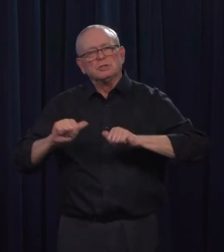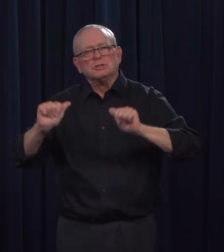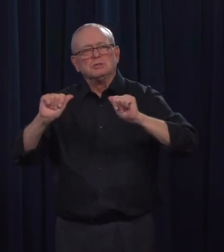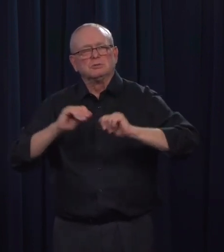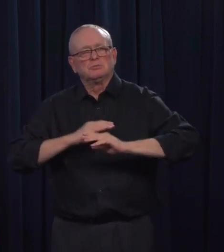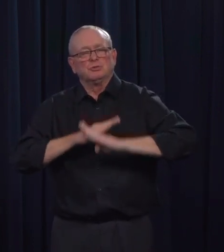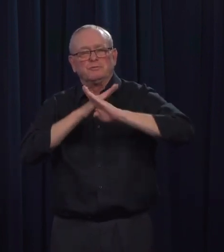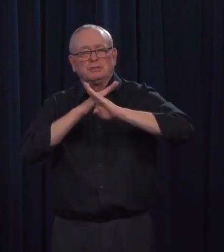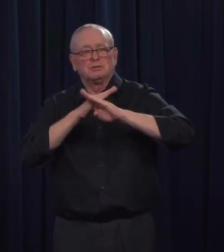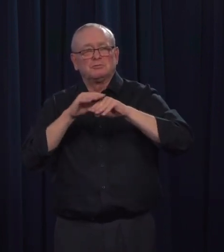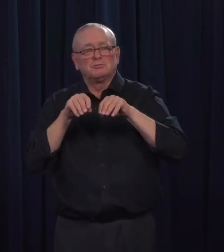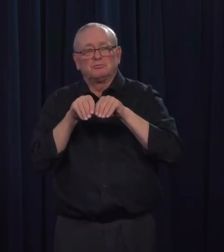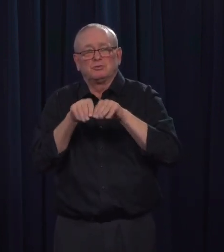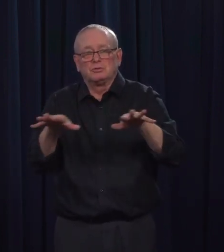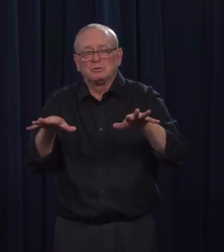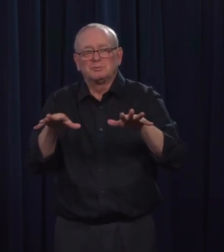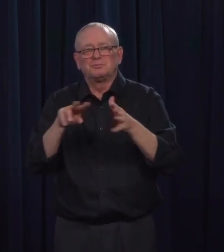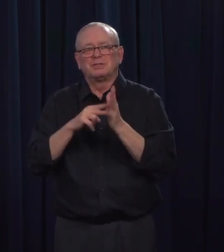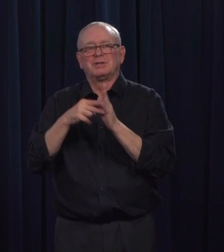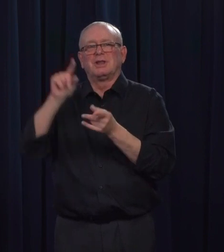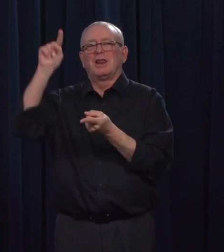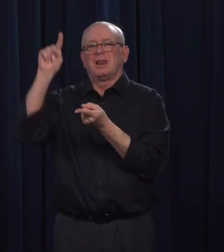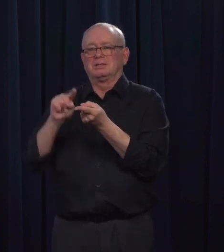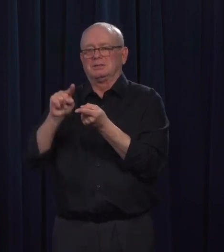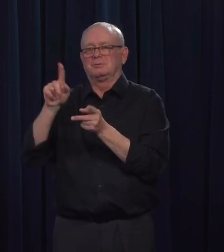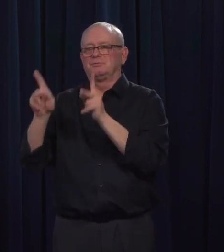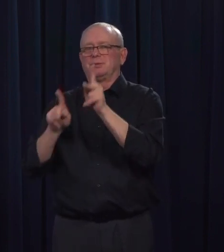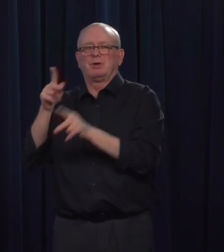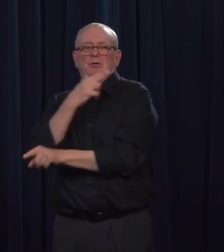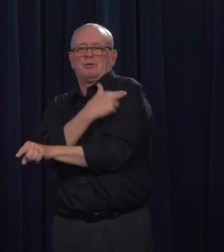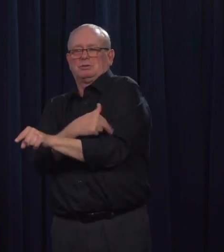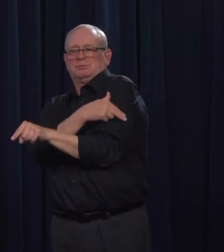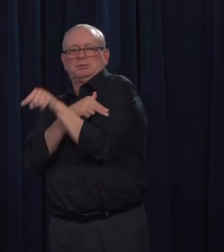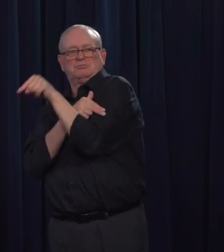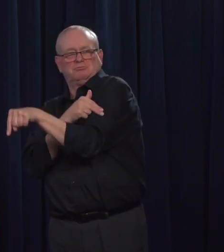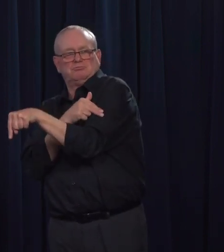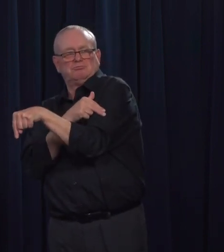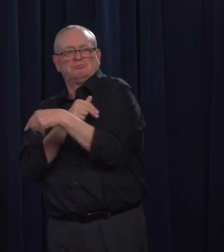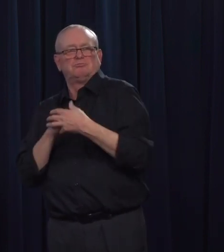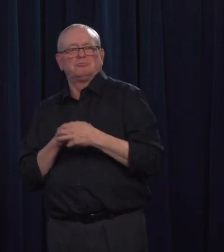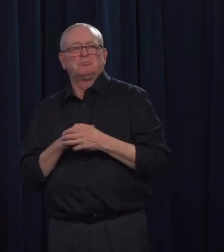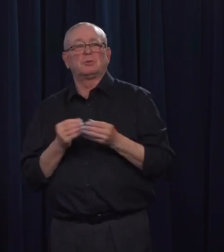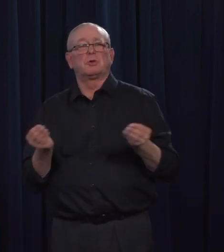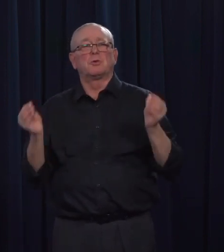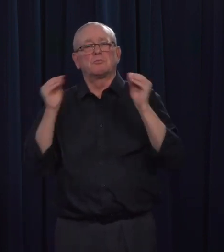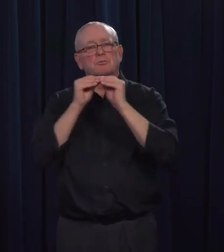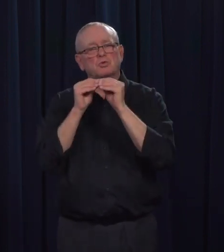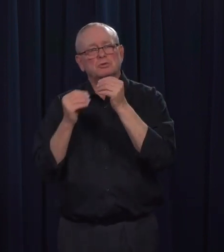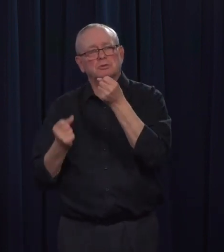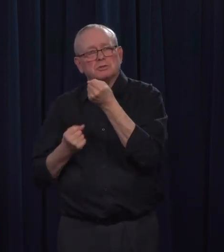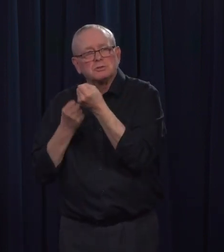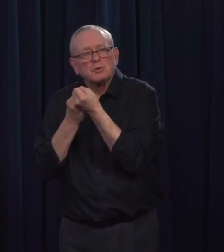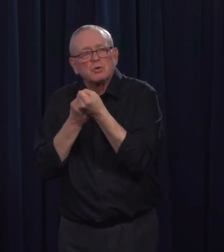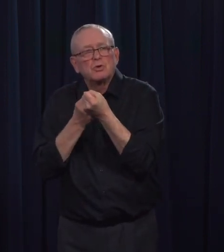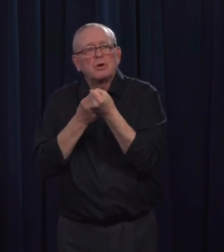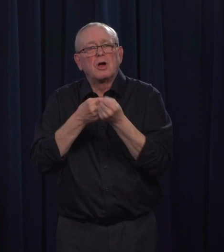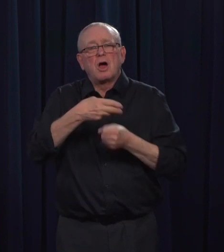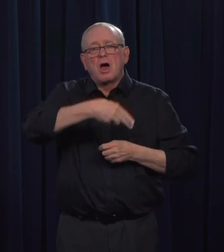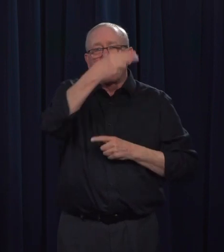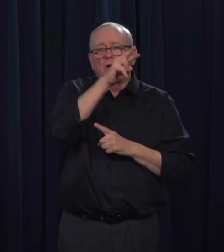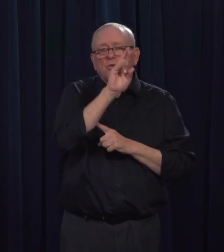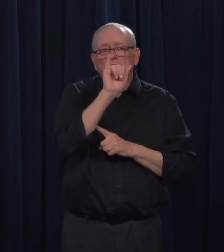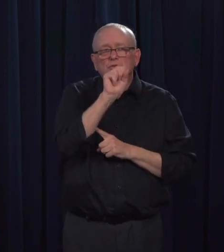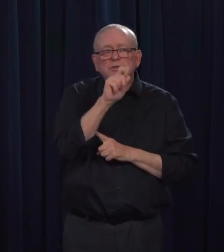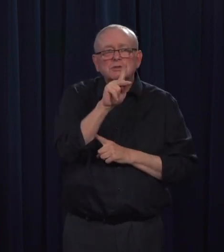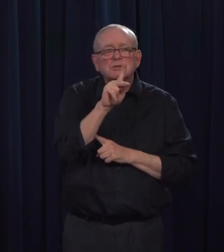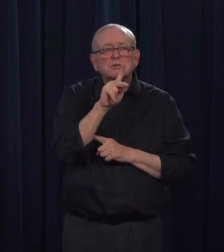virus. To further support and protect those at greatest risk of exposure to COVID-19, Alberta Health Services has developed